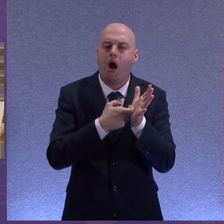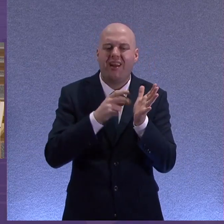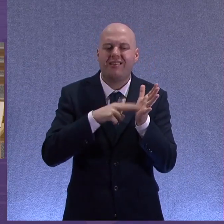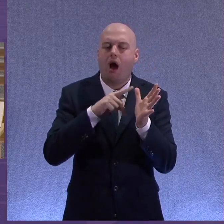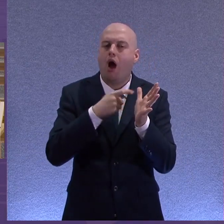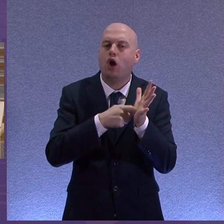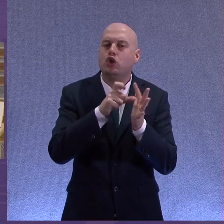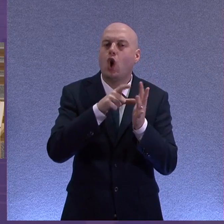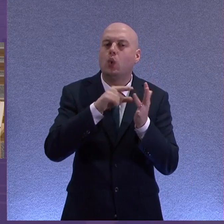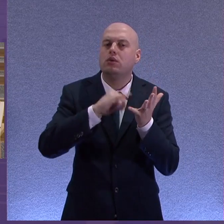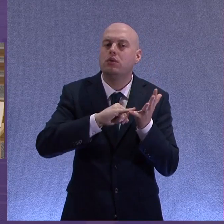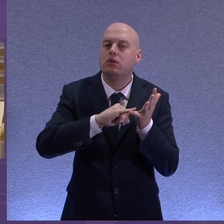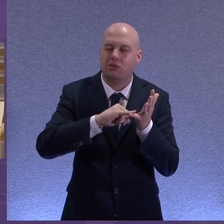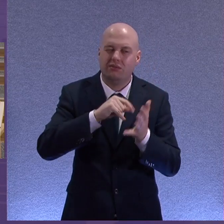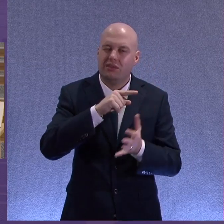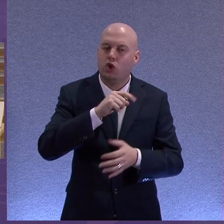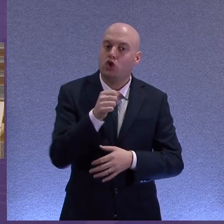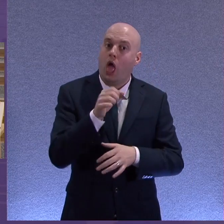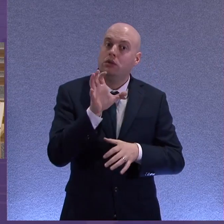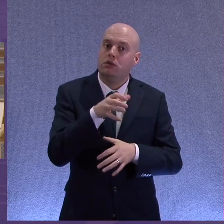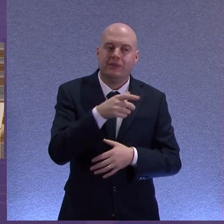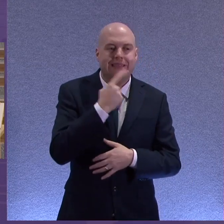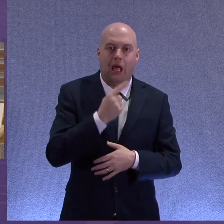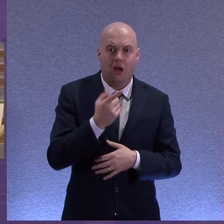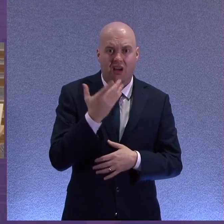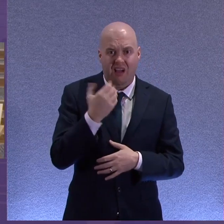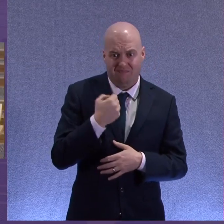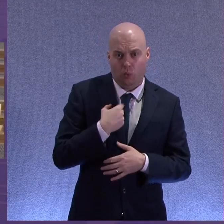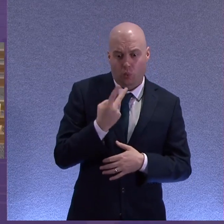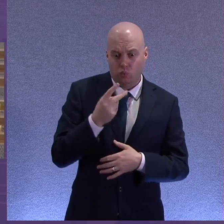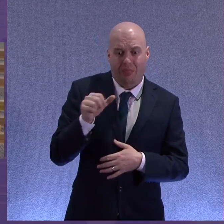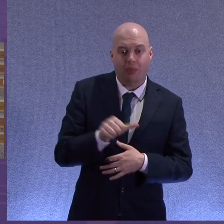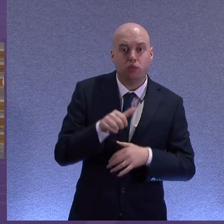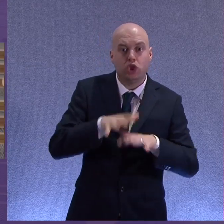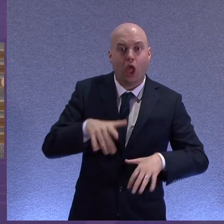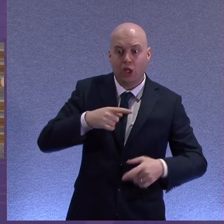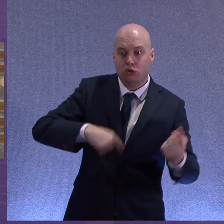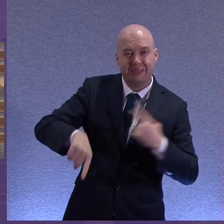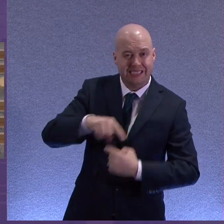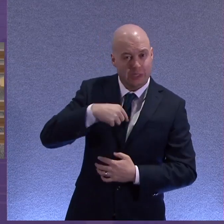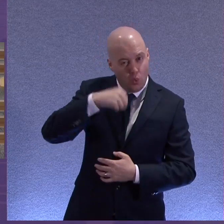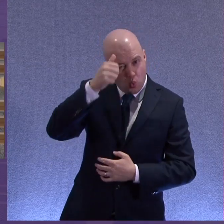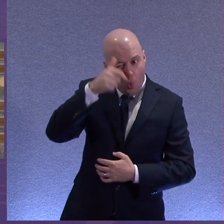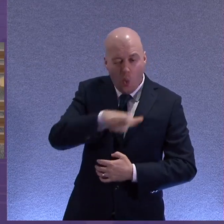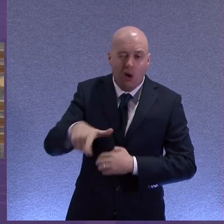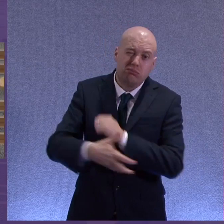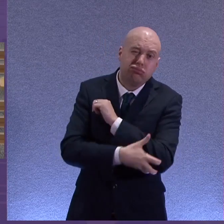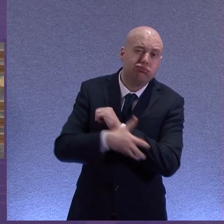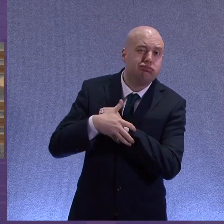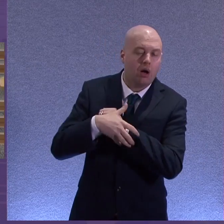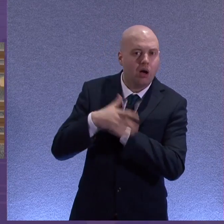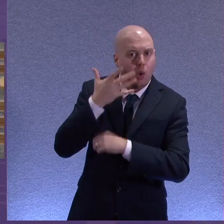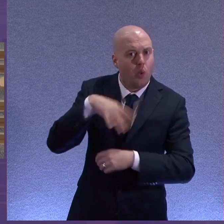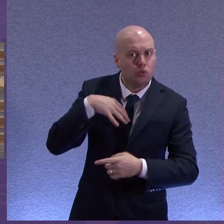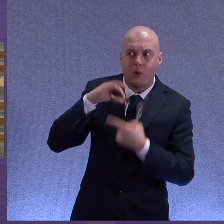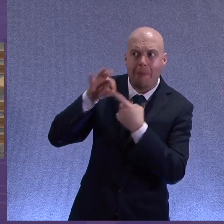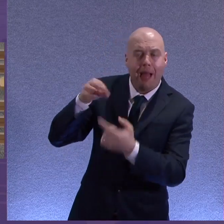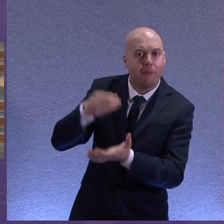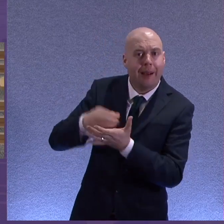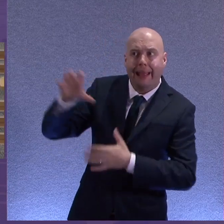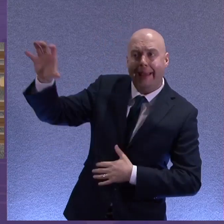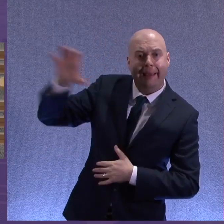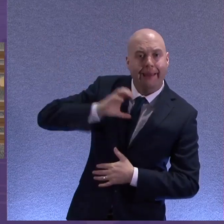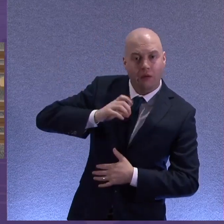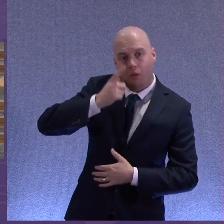could be doing with that money right now. They can get that out to those families. Can we get an update on how quickly charities like Bernardo Scotland and others can